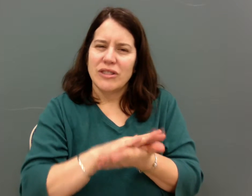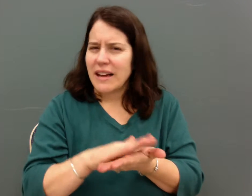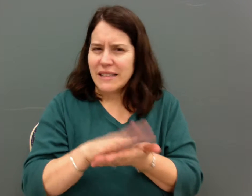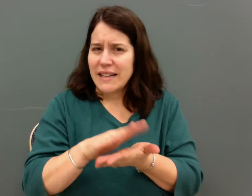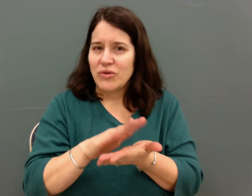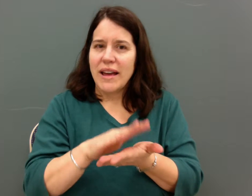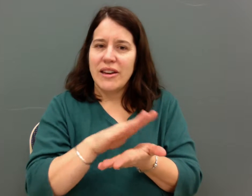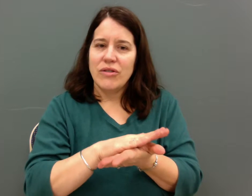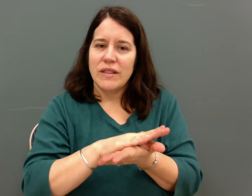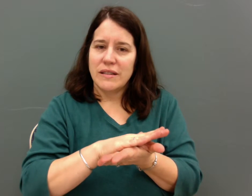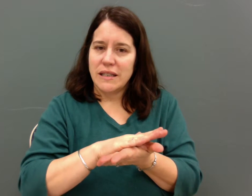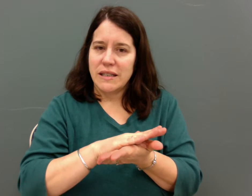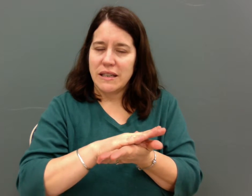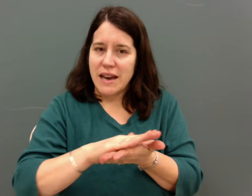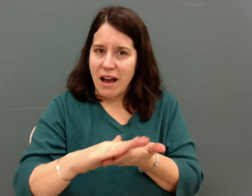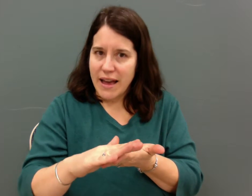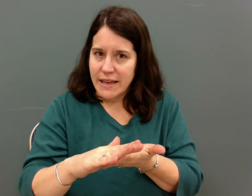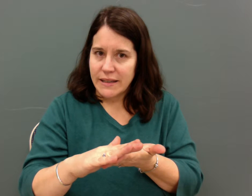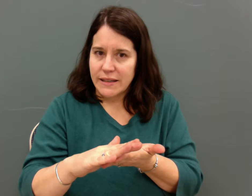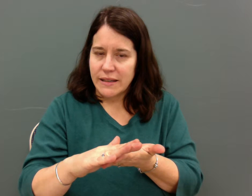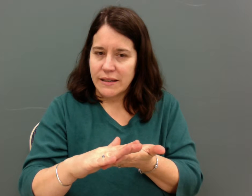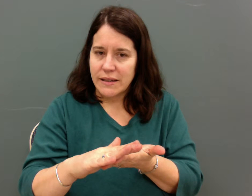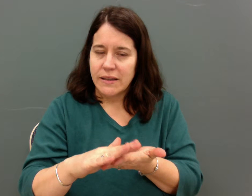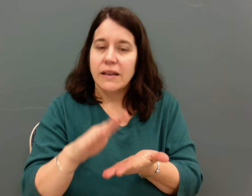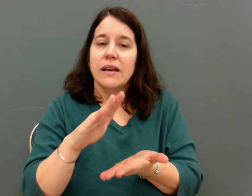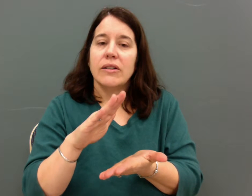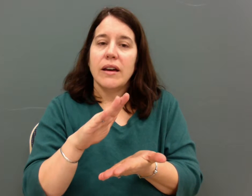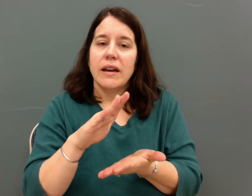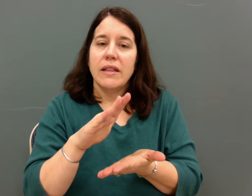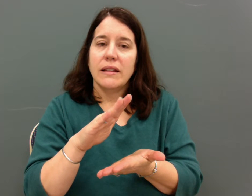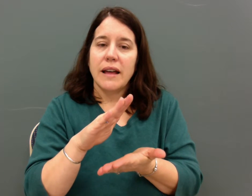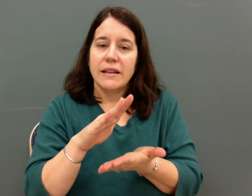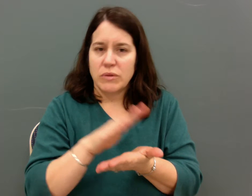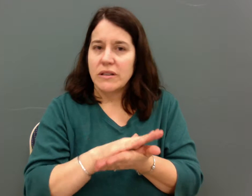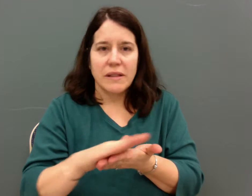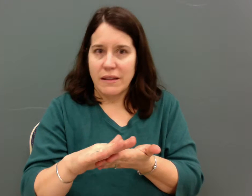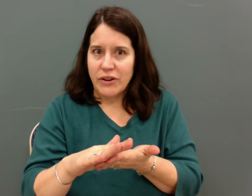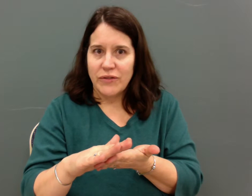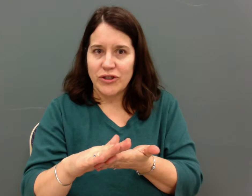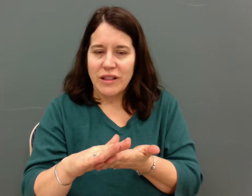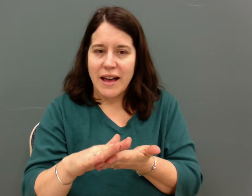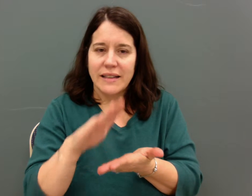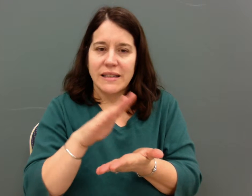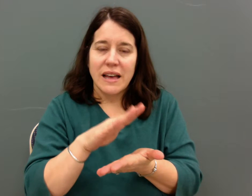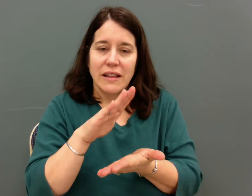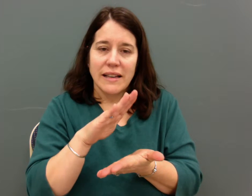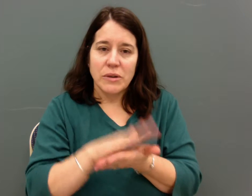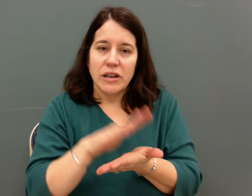lot of signs right here. This is nice. Okay, and then we talked about that in the very first class. And last week y'all talked